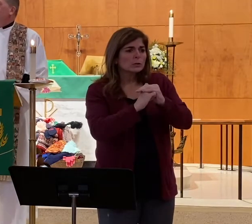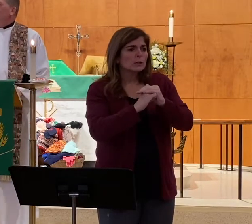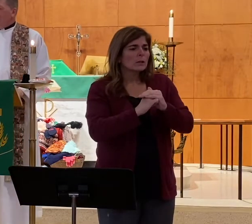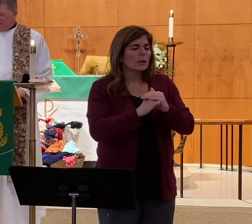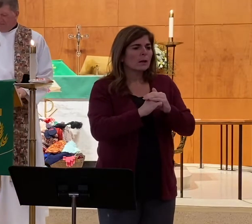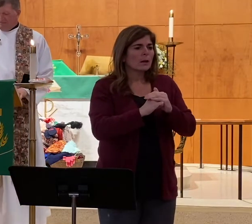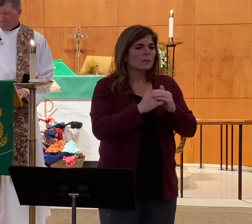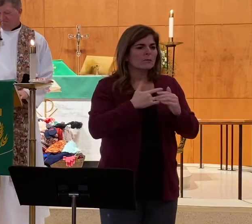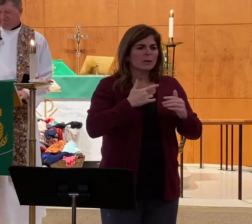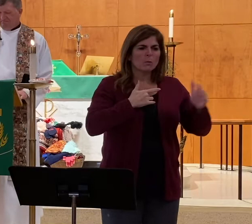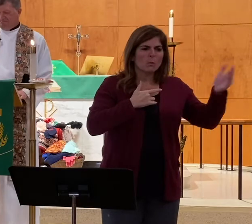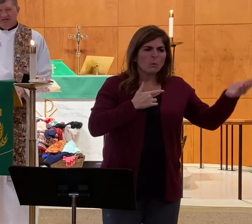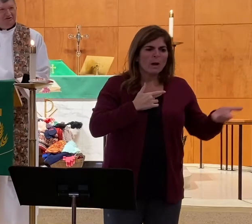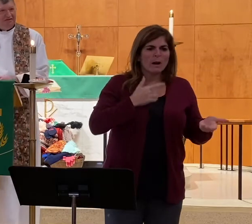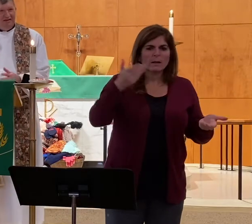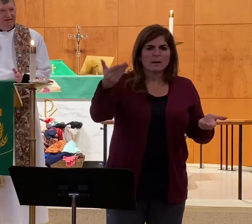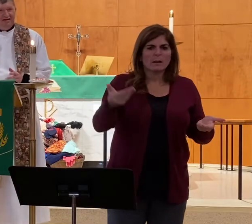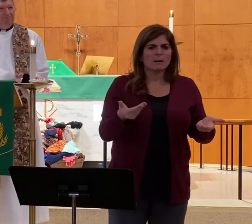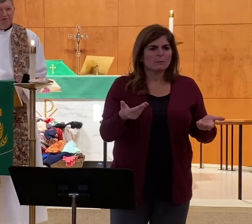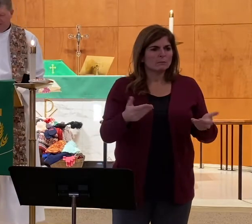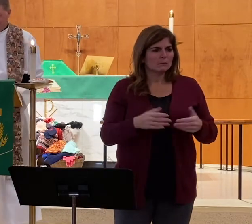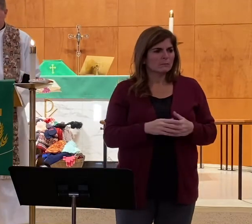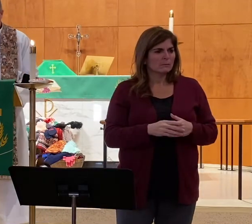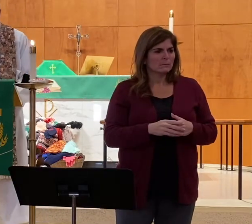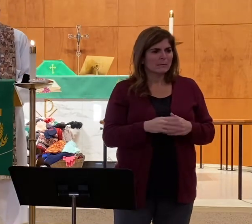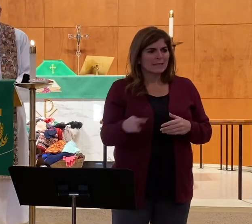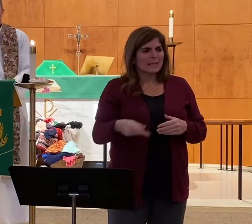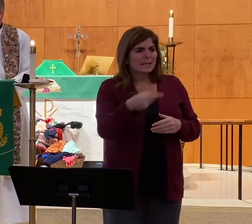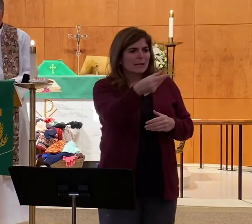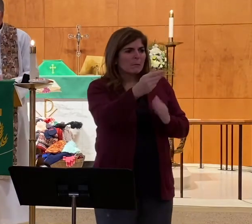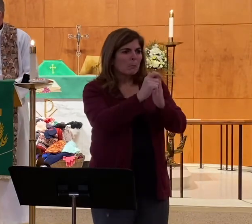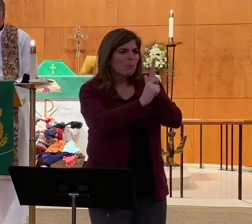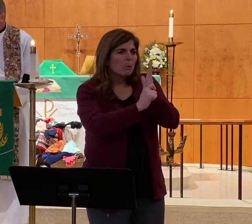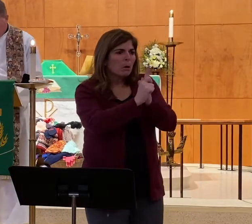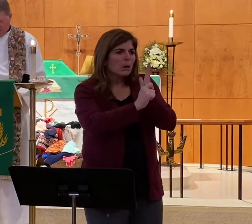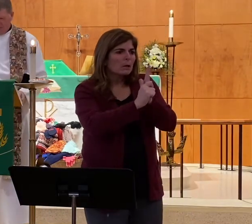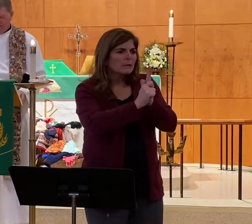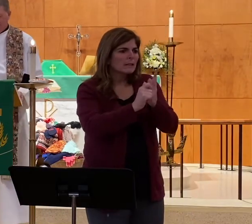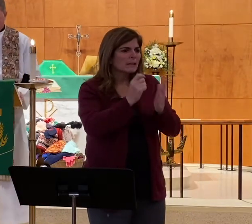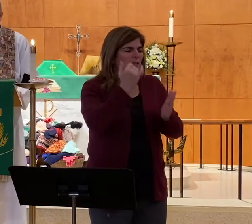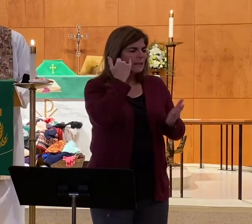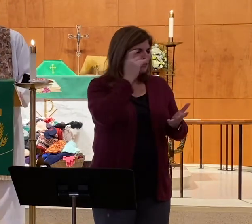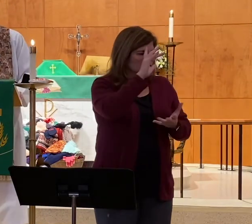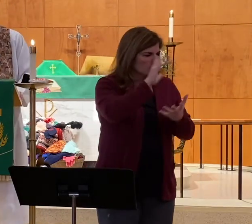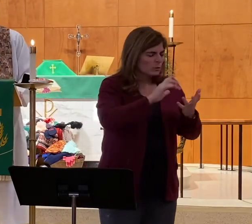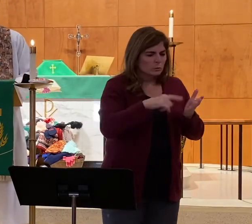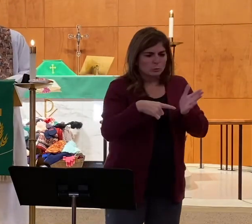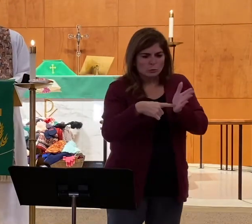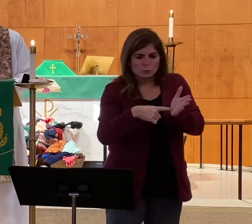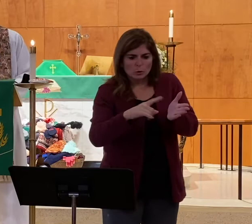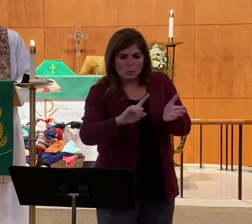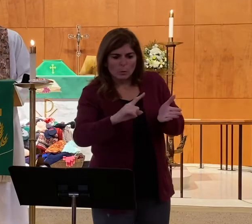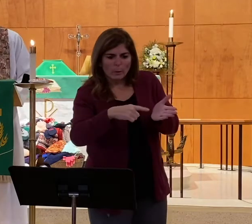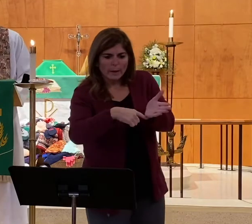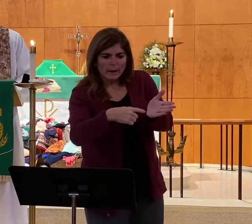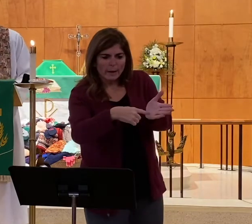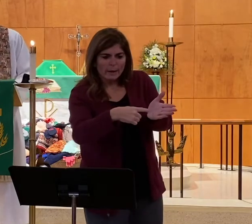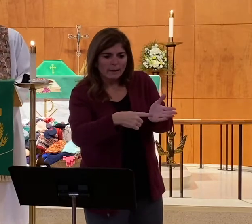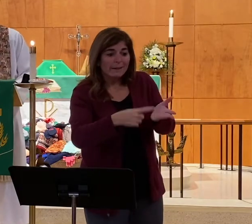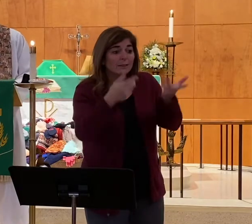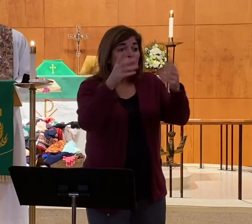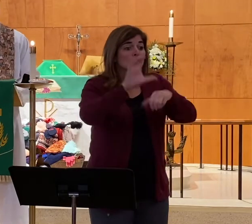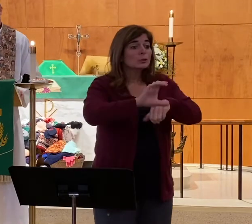them feel welcome. Make sure they get a bulletin and help them if they look confused. And talk with them